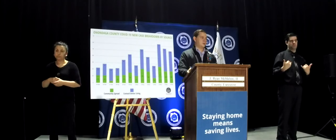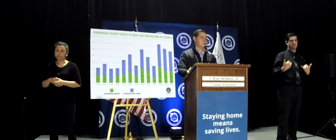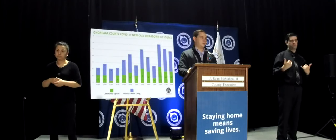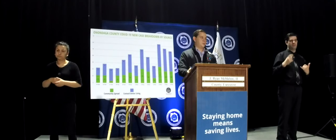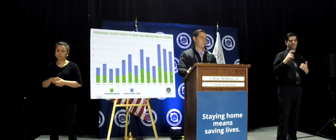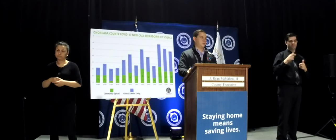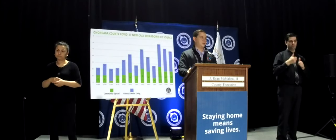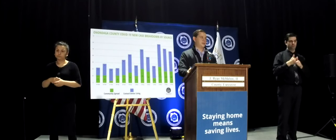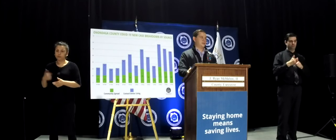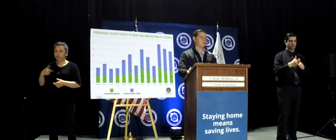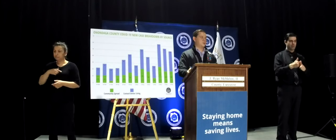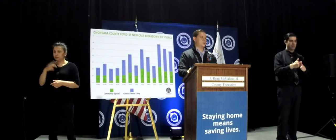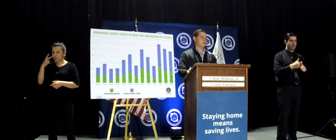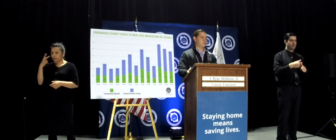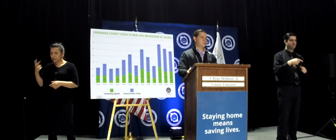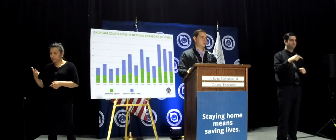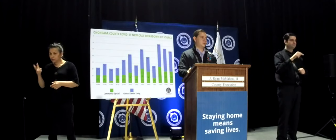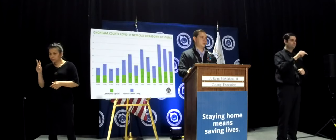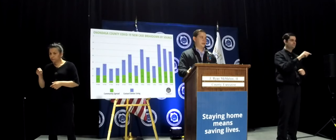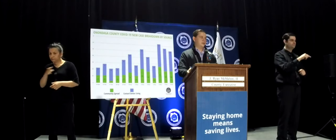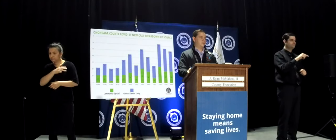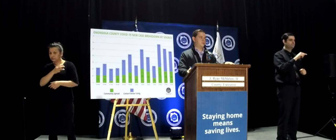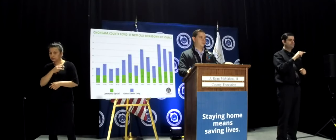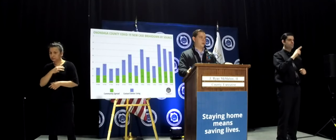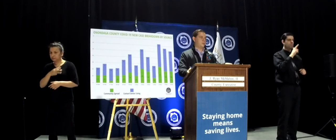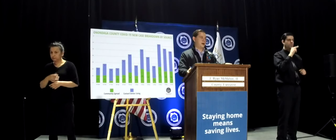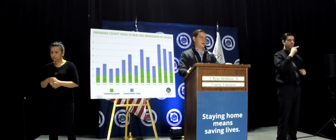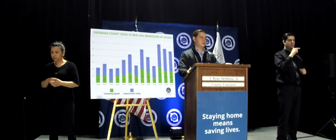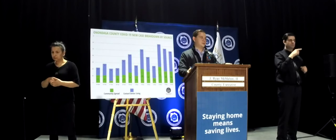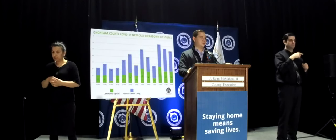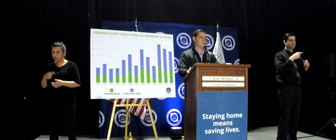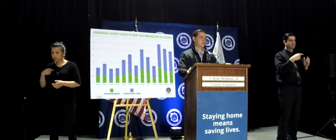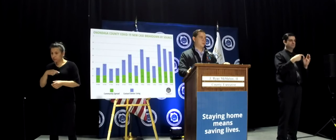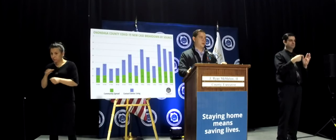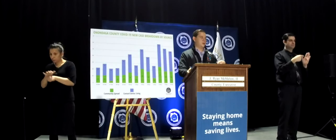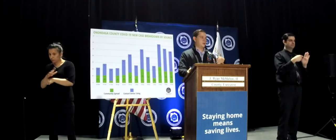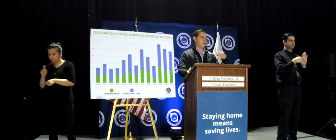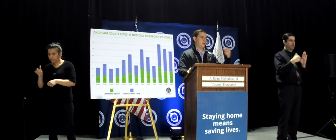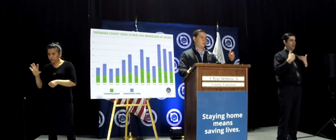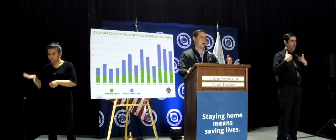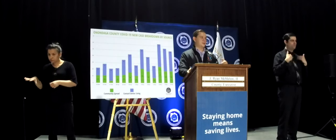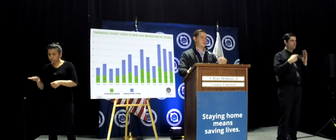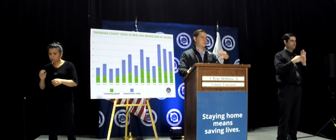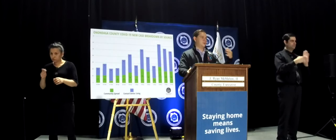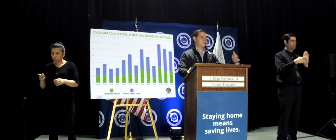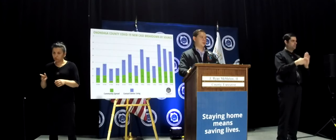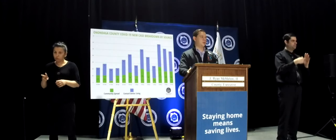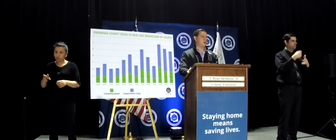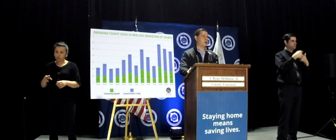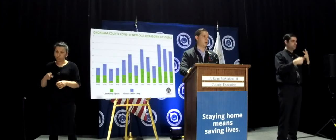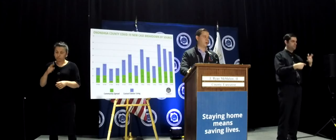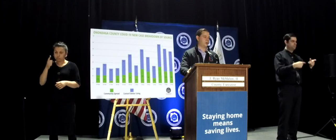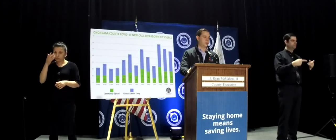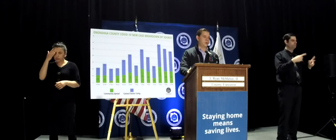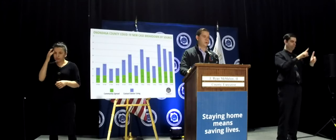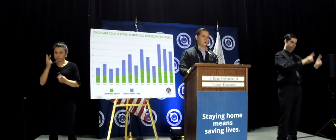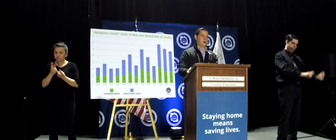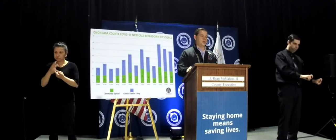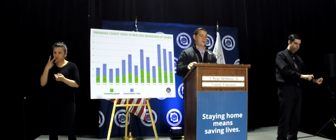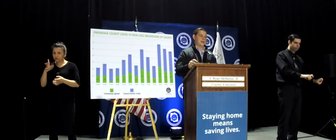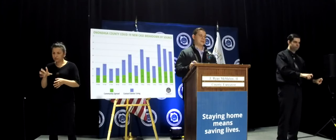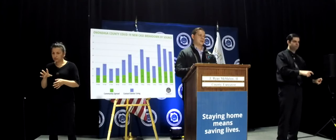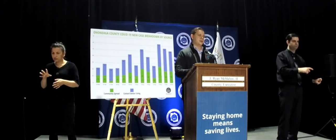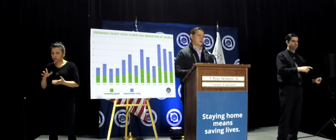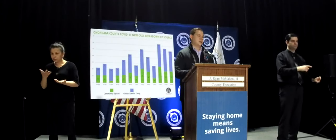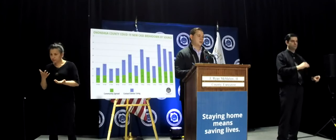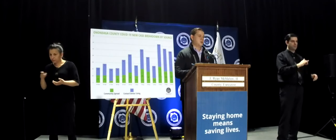symptomatics, people who get tested with symptoms even before the positive a little bit. That process will need to start a little bit earlier due to